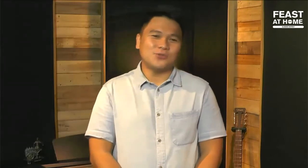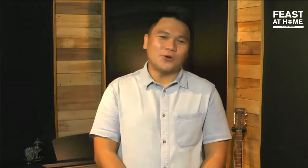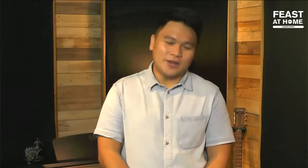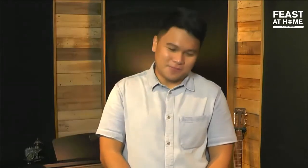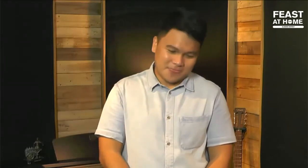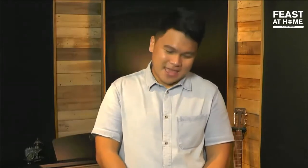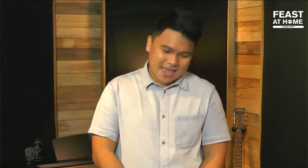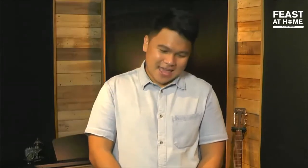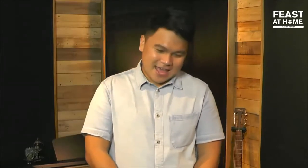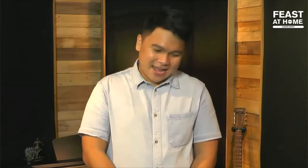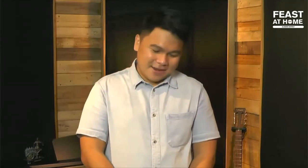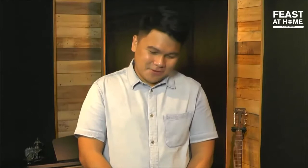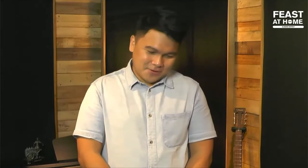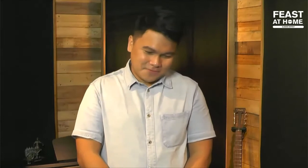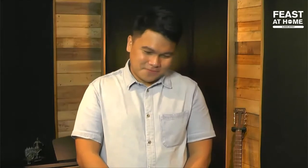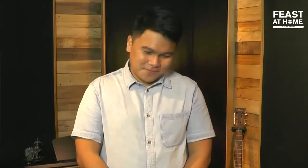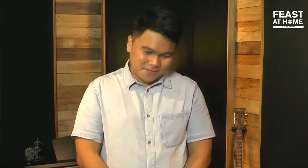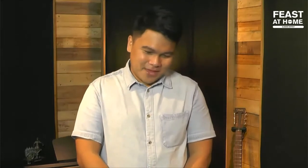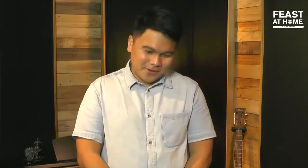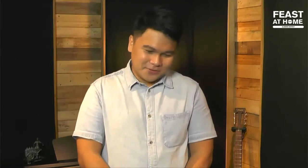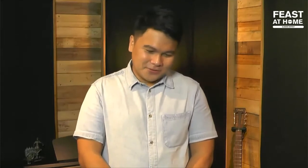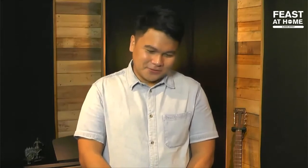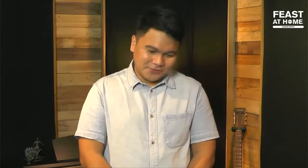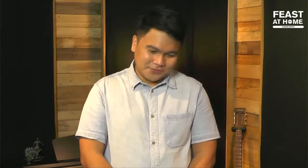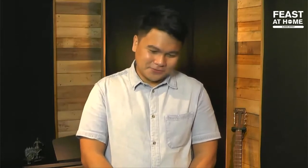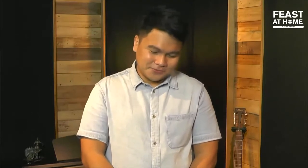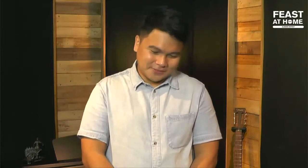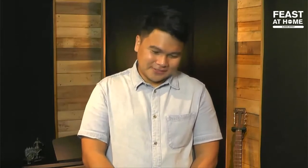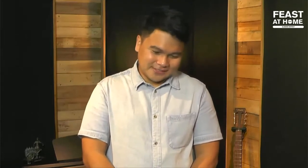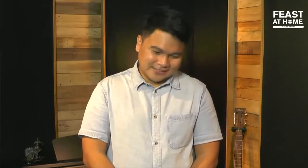life story. Alam nyo,